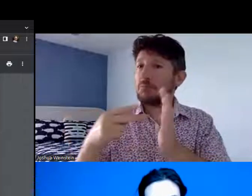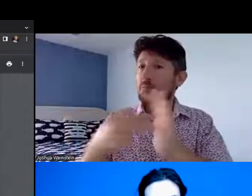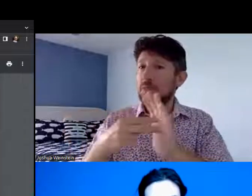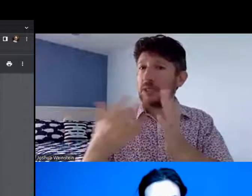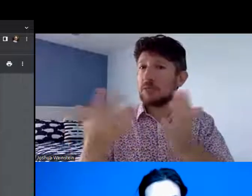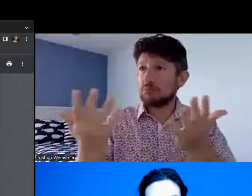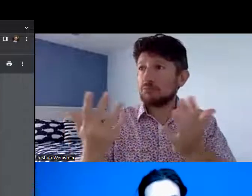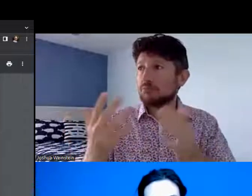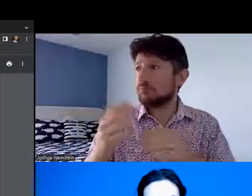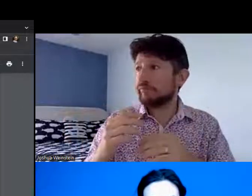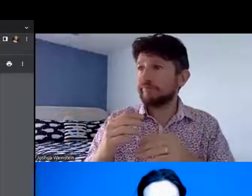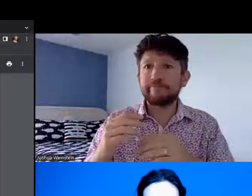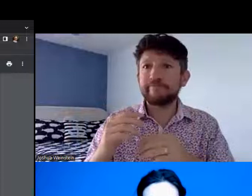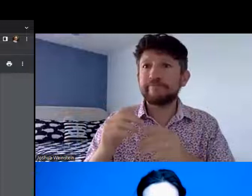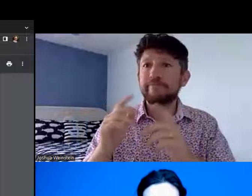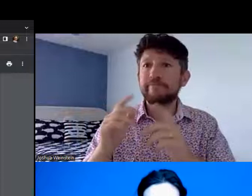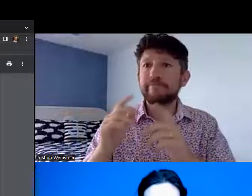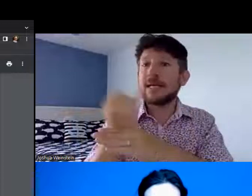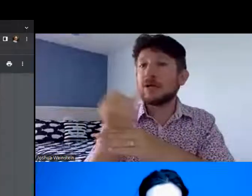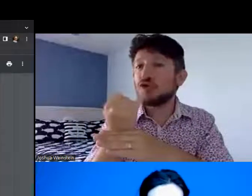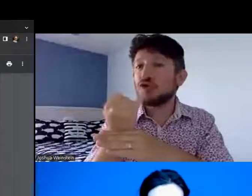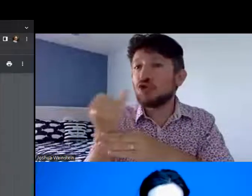with deaf children.